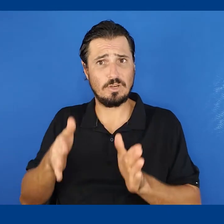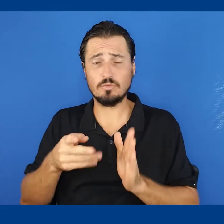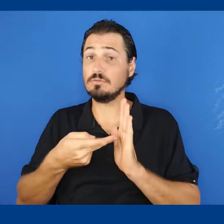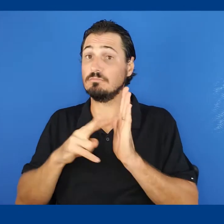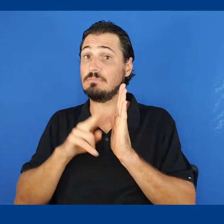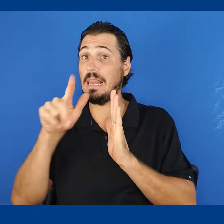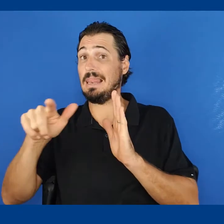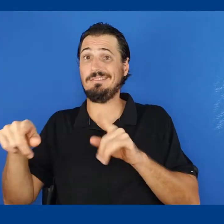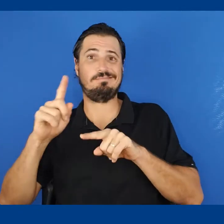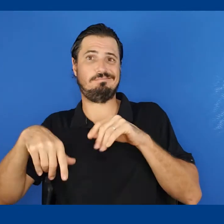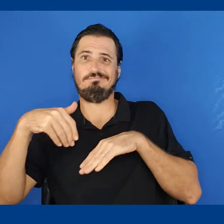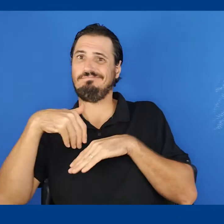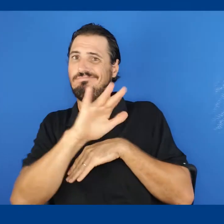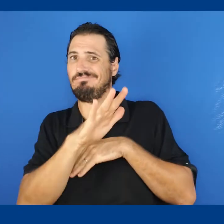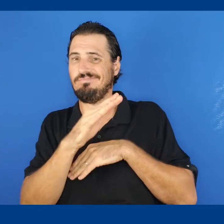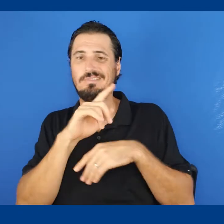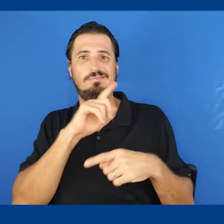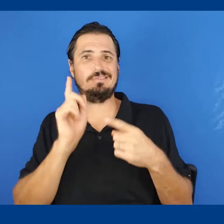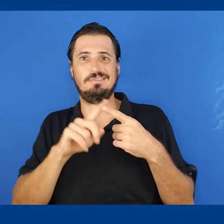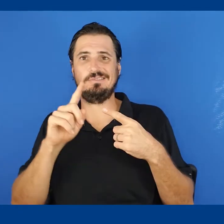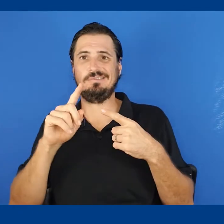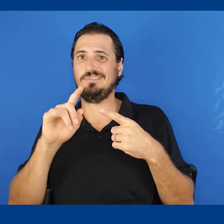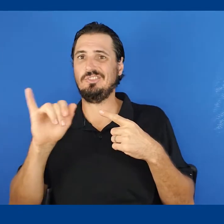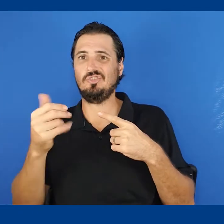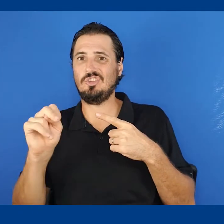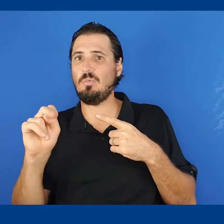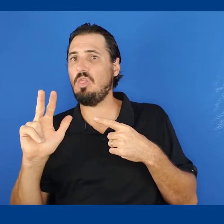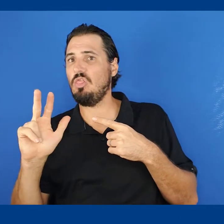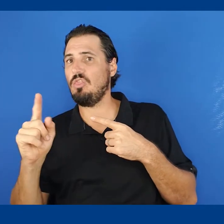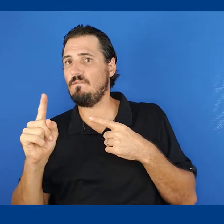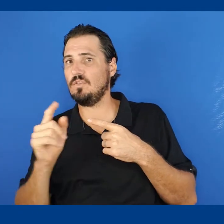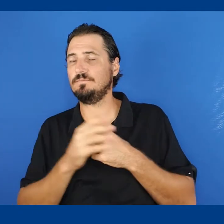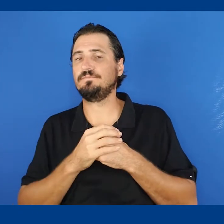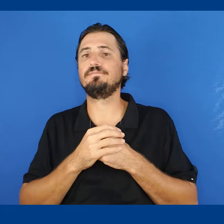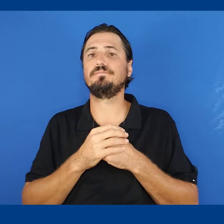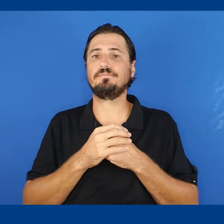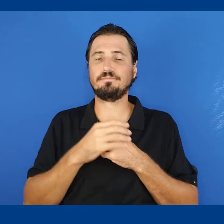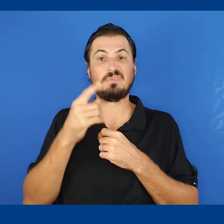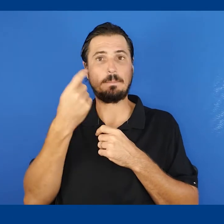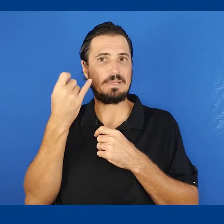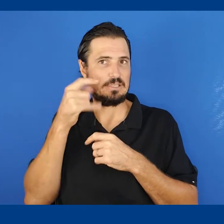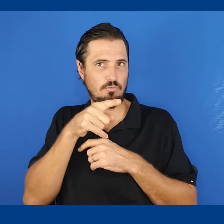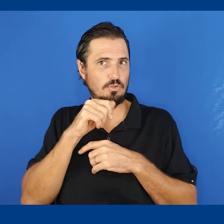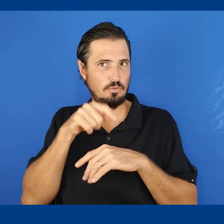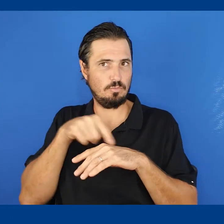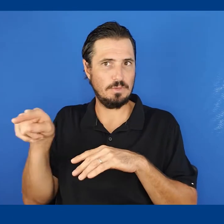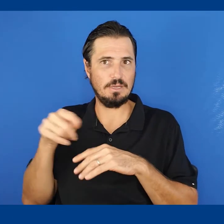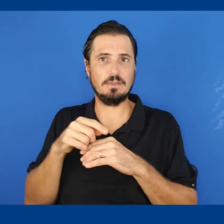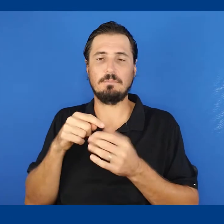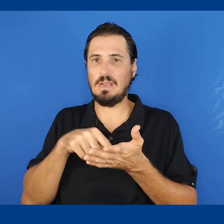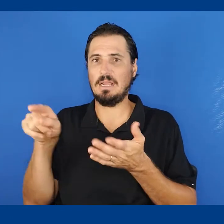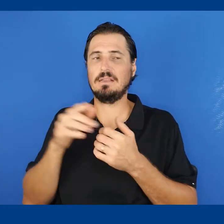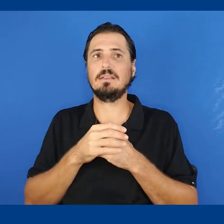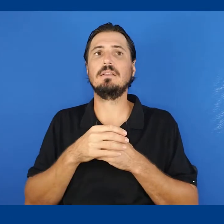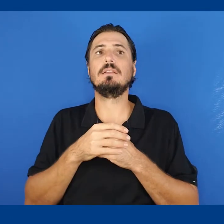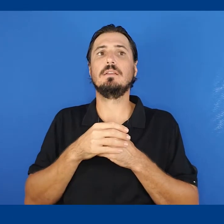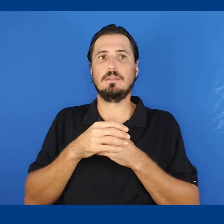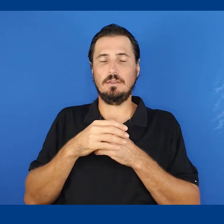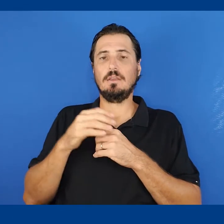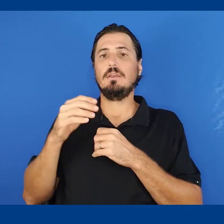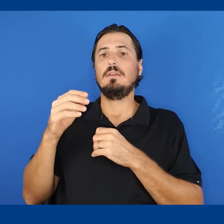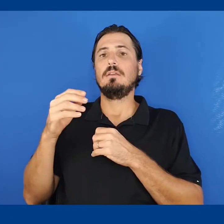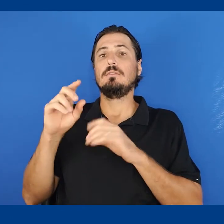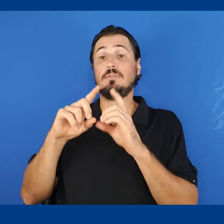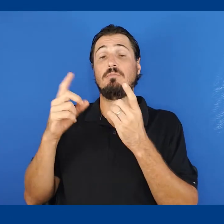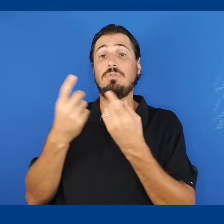for another month through January 31st. For homeowners, the Department of Housing and Urban Development issued a similar moratorium